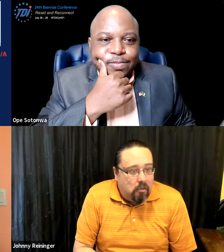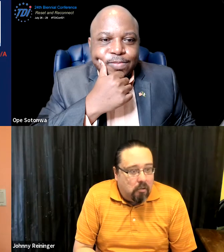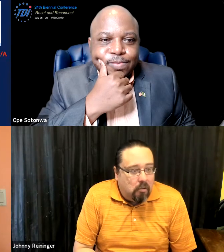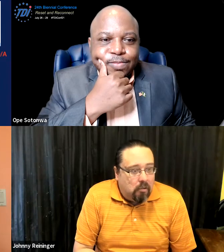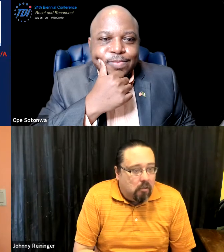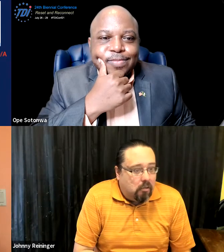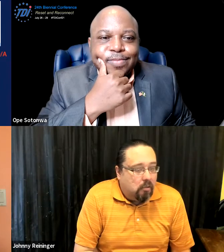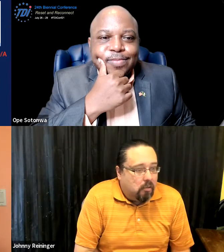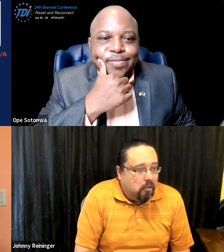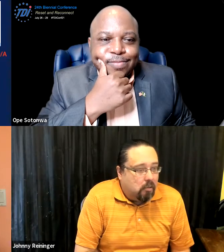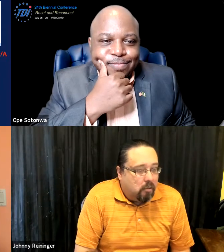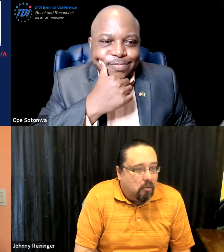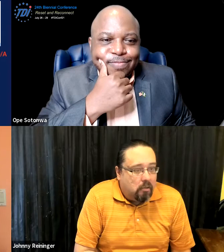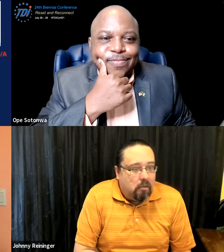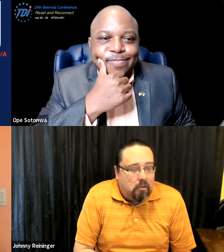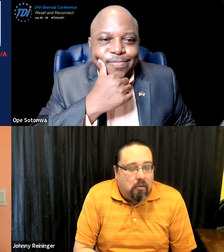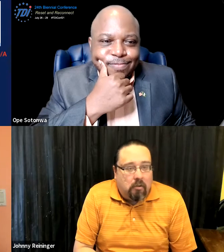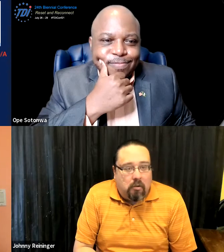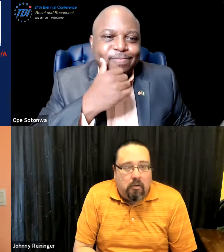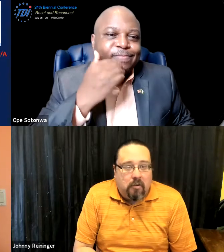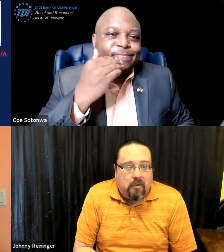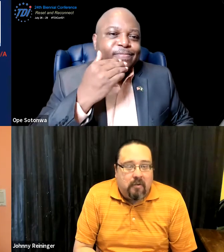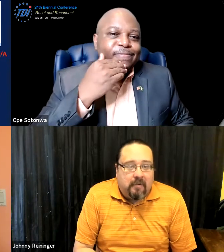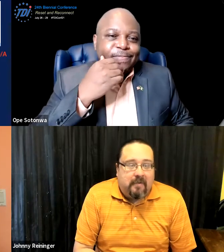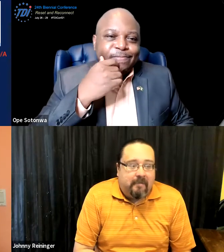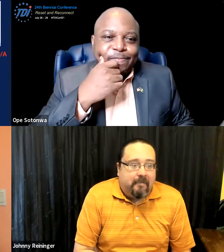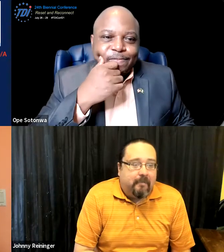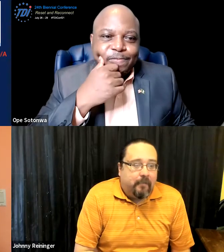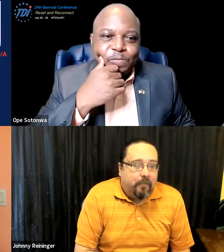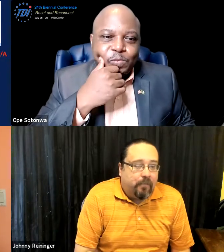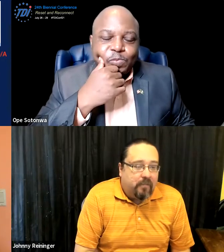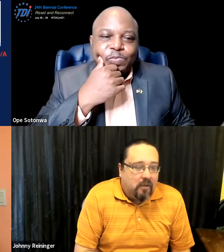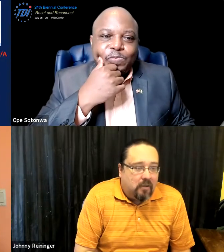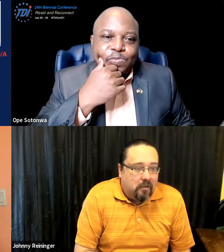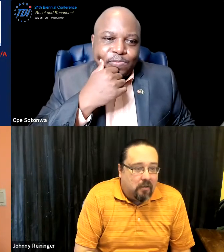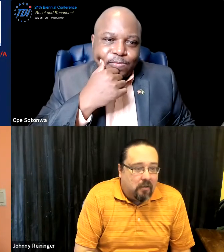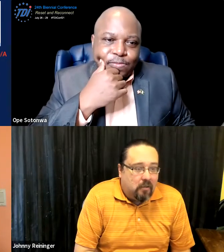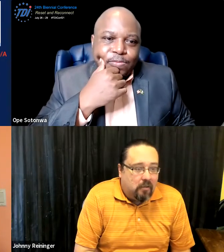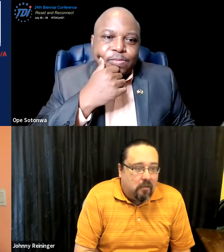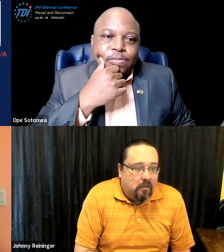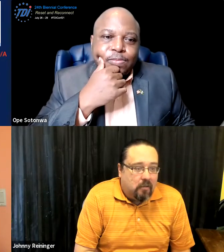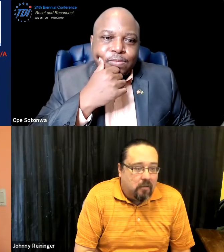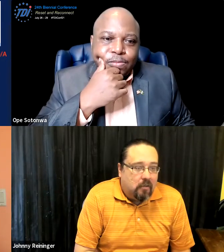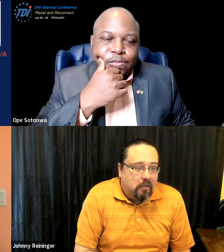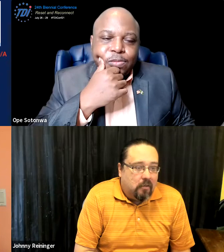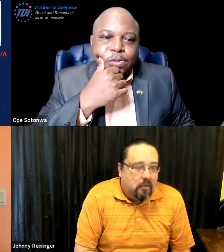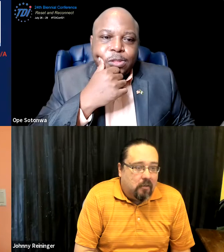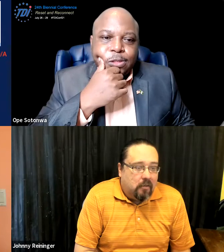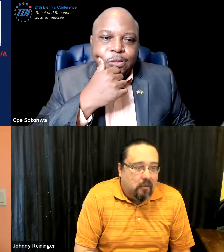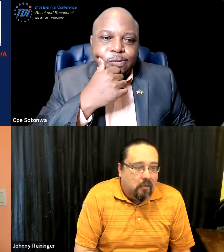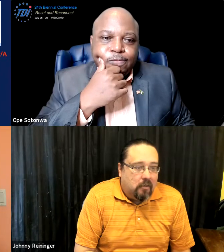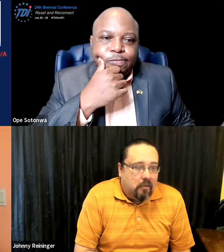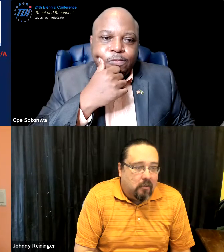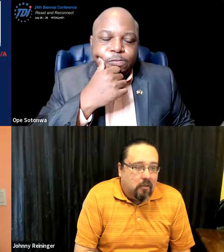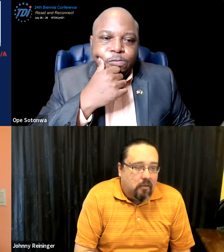So the information doesn't reflect what I've experienced. So here's an example. There's a lot of hearing parents